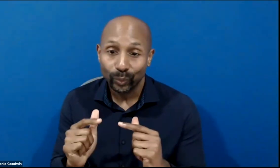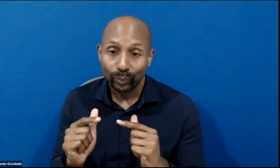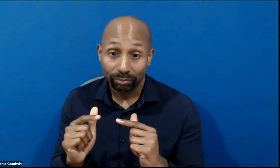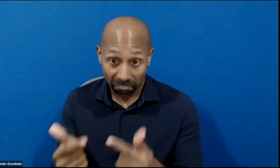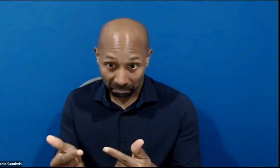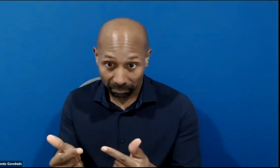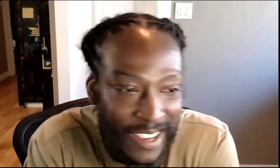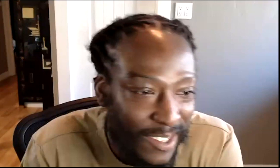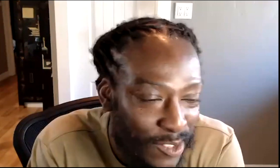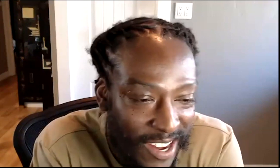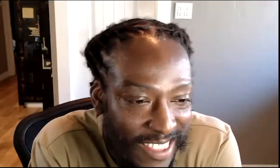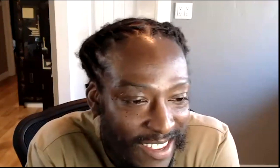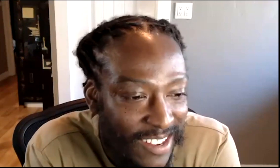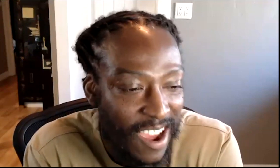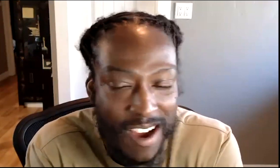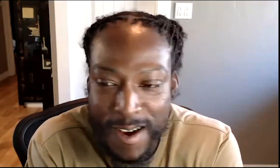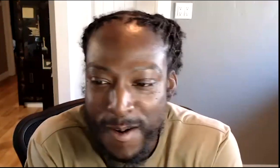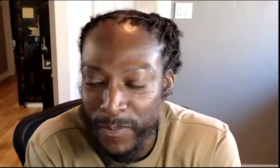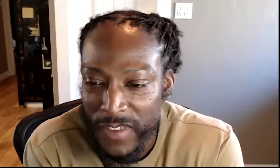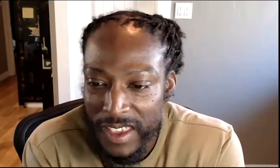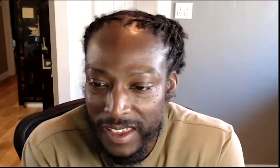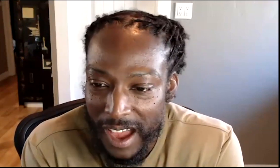Absolutely, absolutely. Thank you, Jonathan.